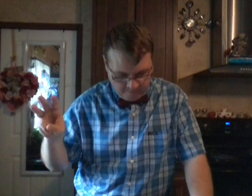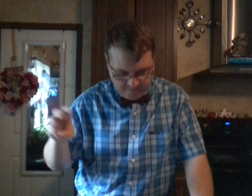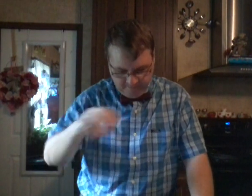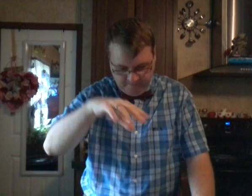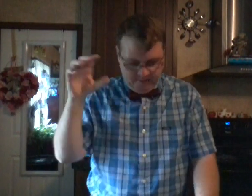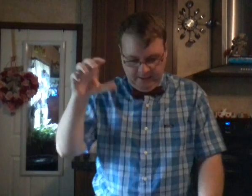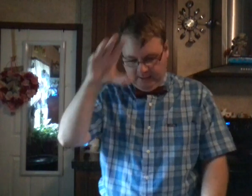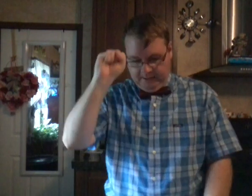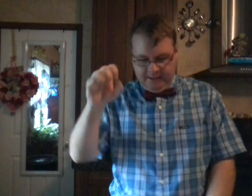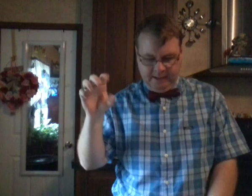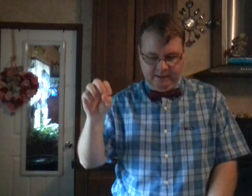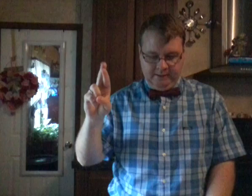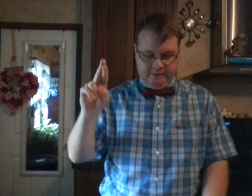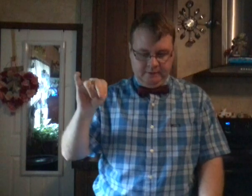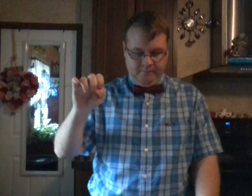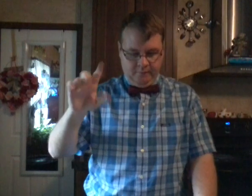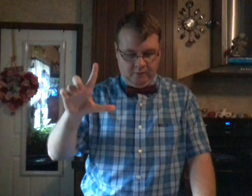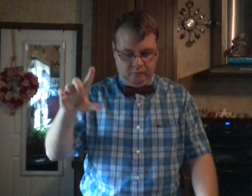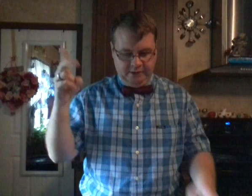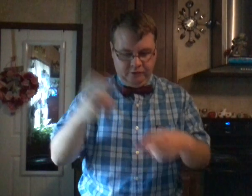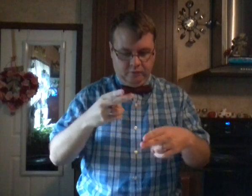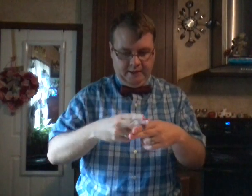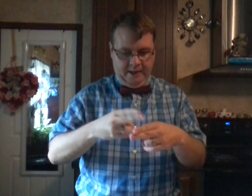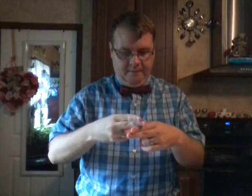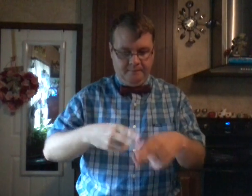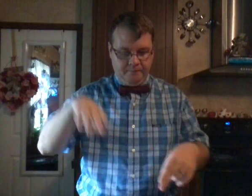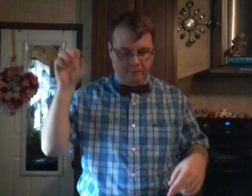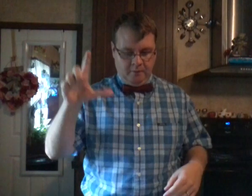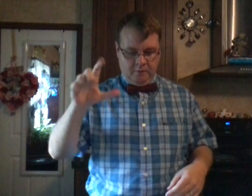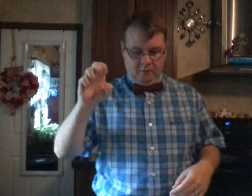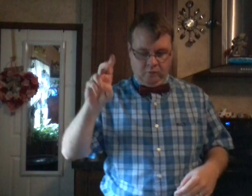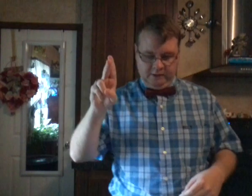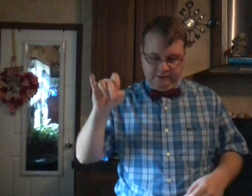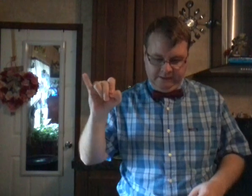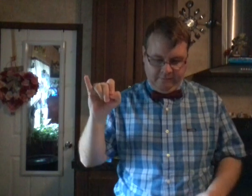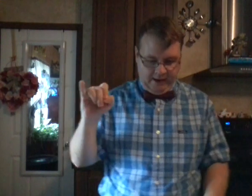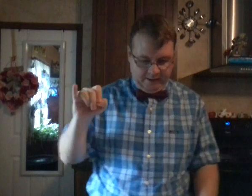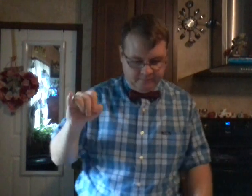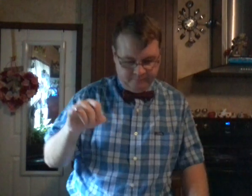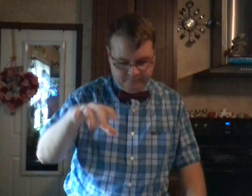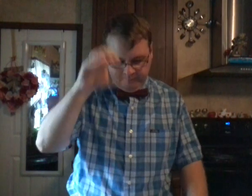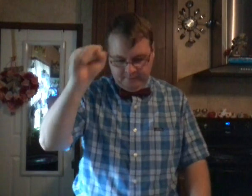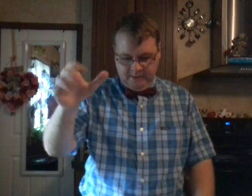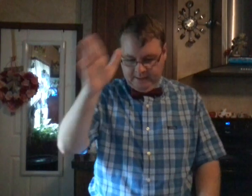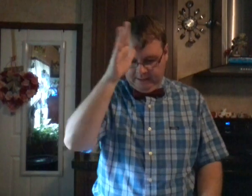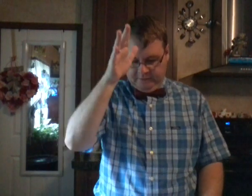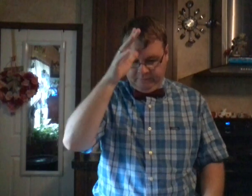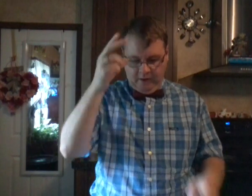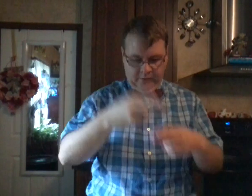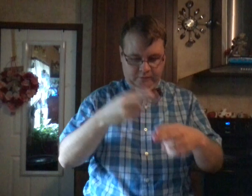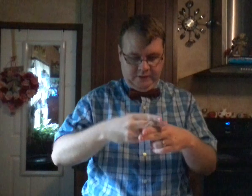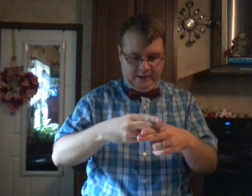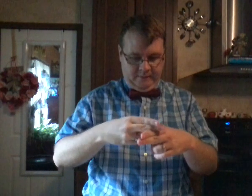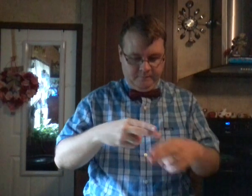and his original name was Levi. His father's name